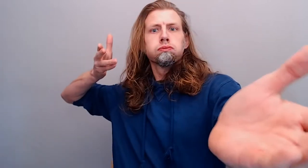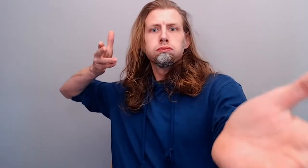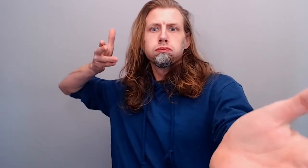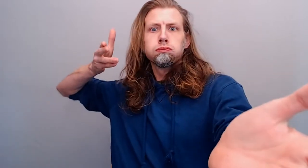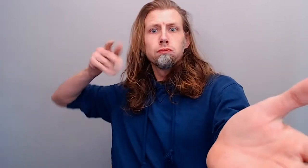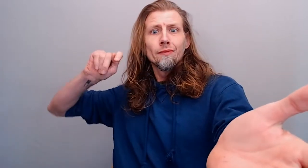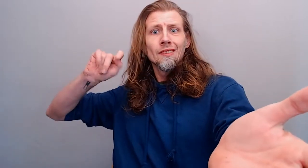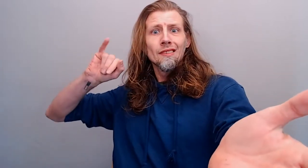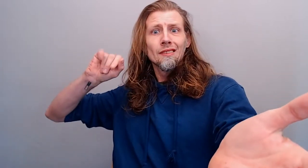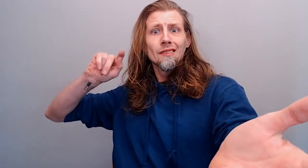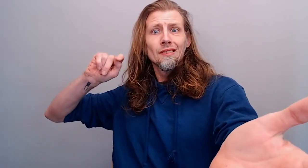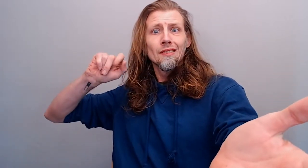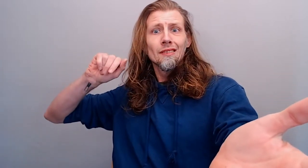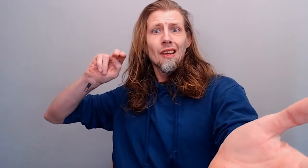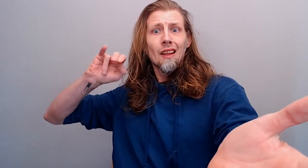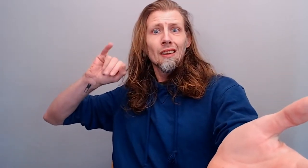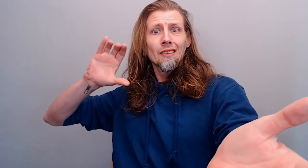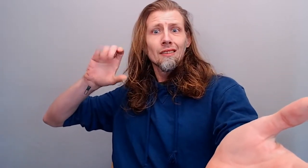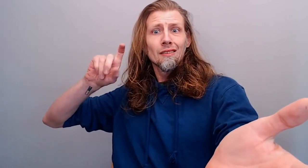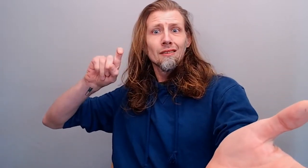the Titanic.